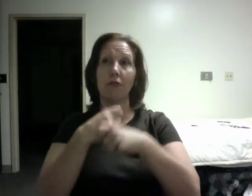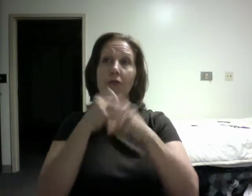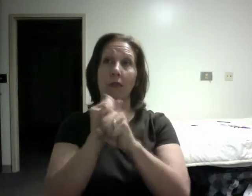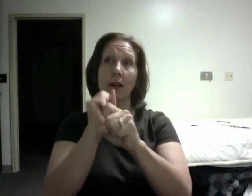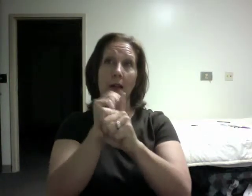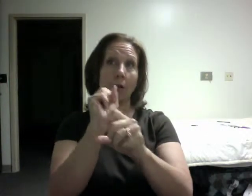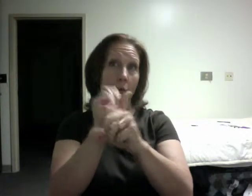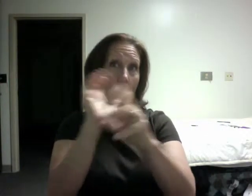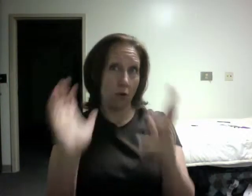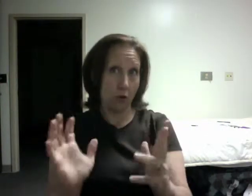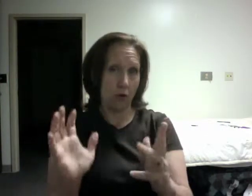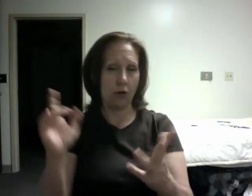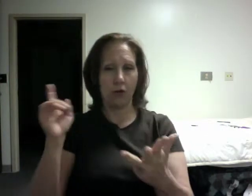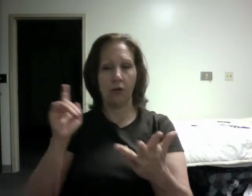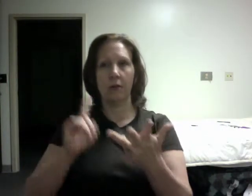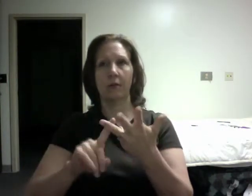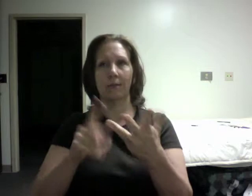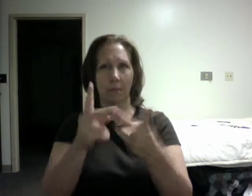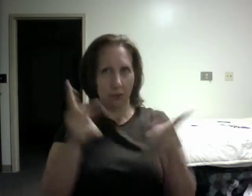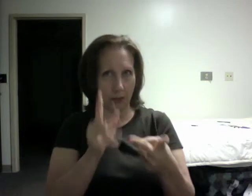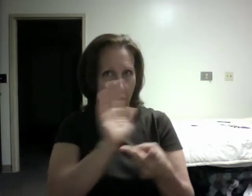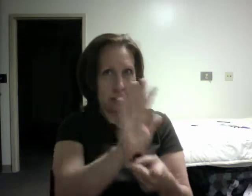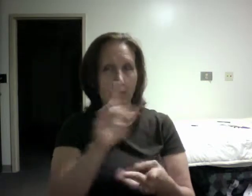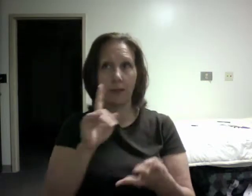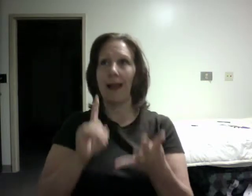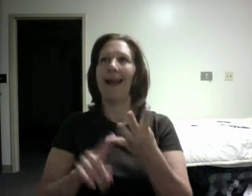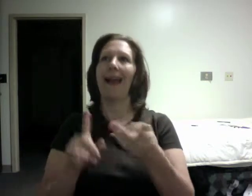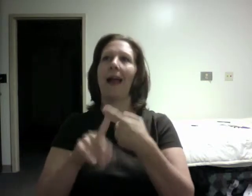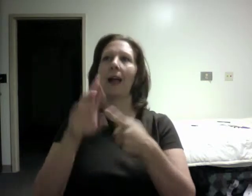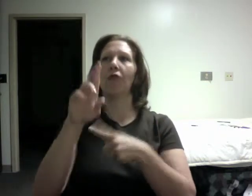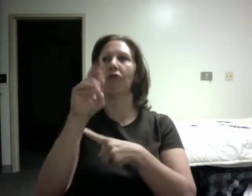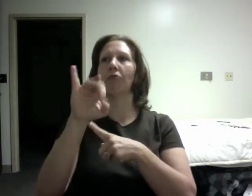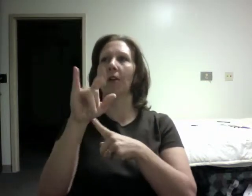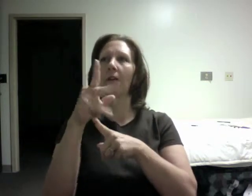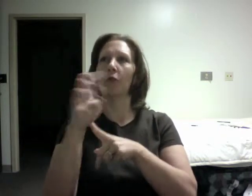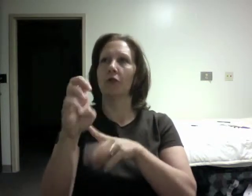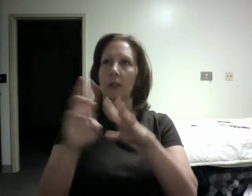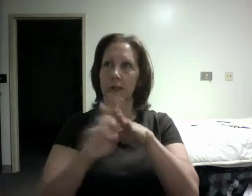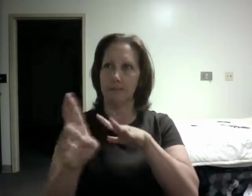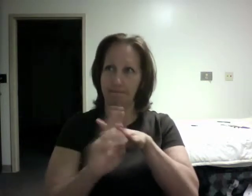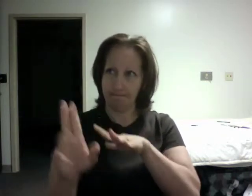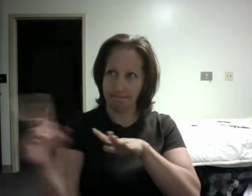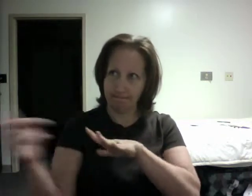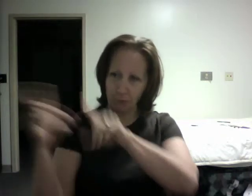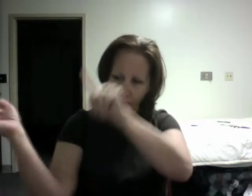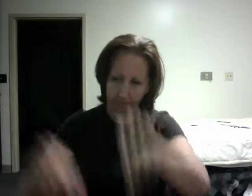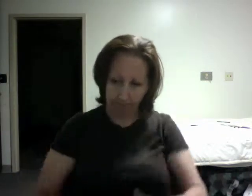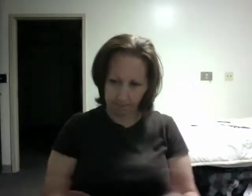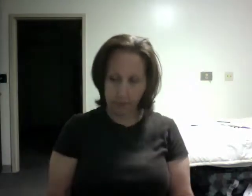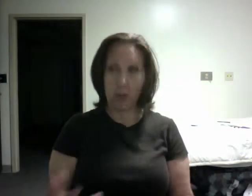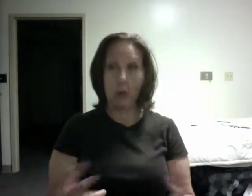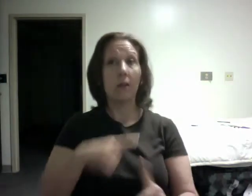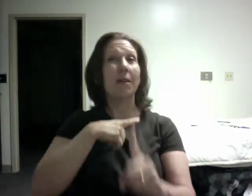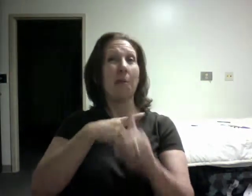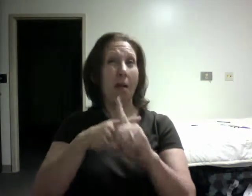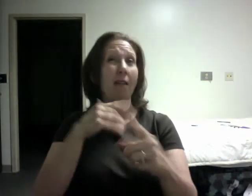refugees. Also, there is a lottery for people who come from countries with low rates of immigration to the United